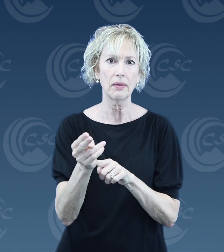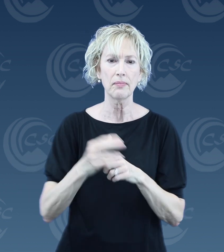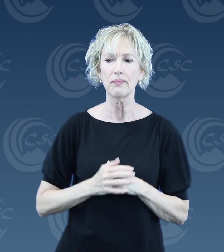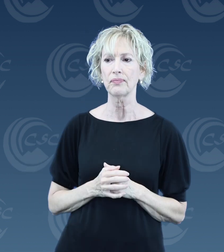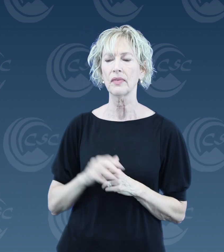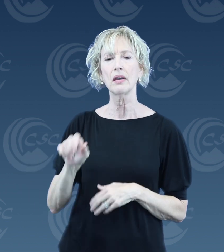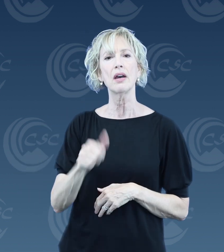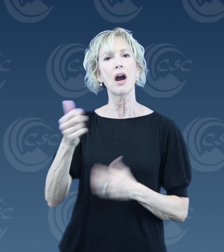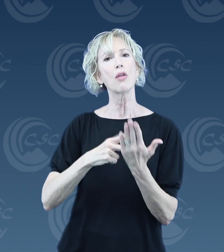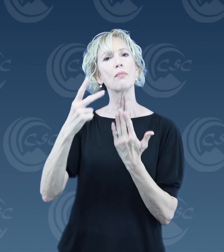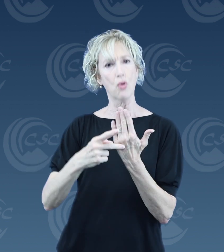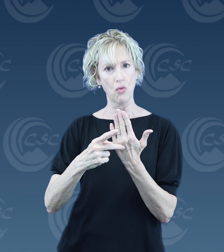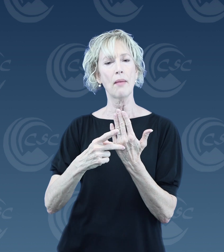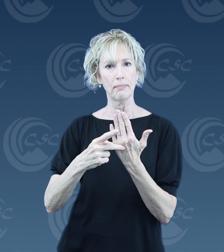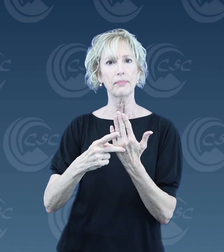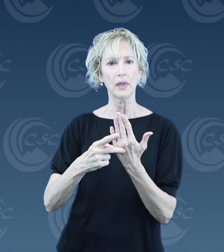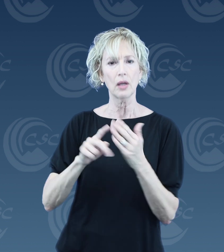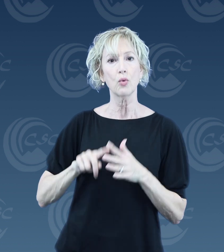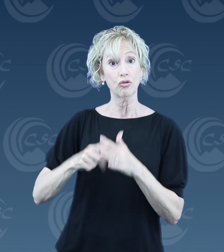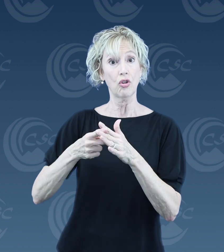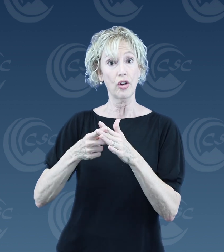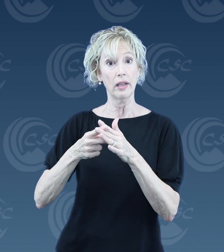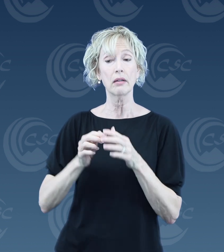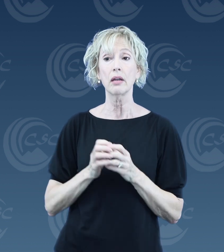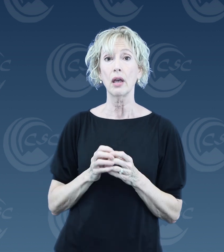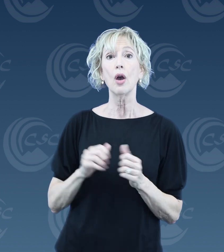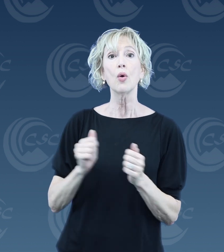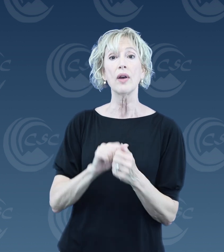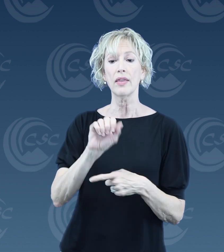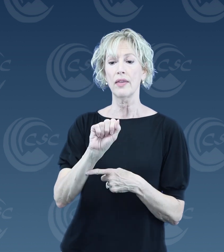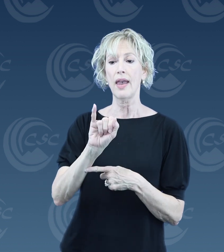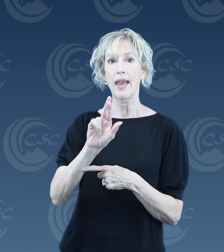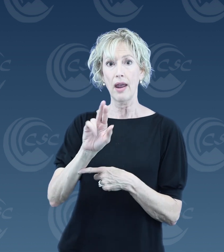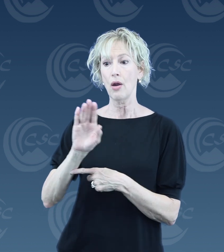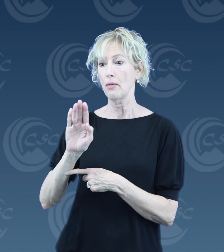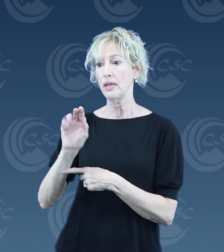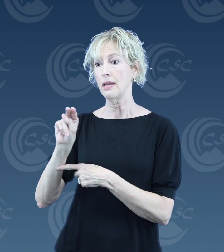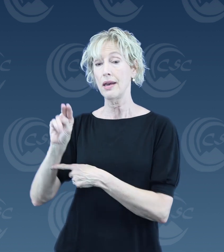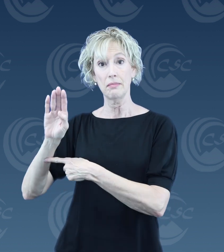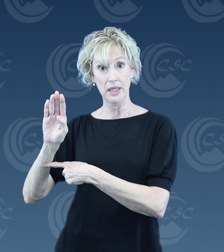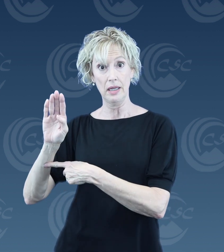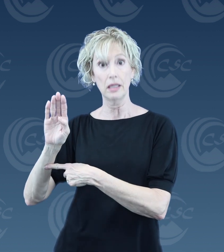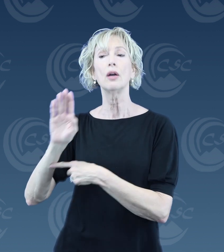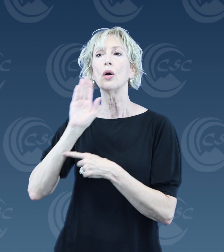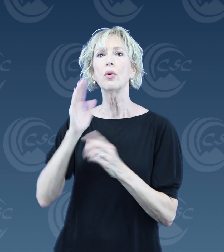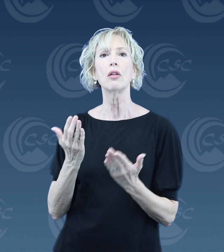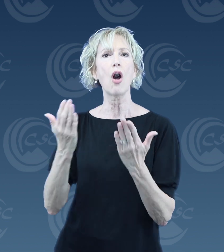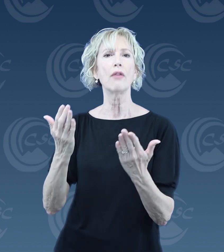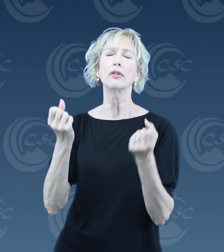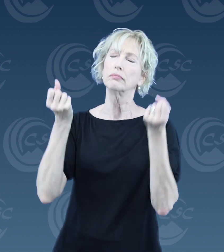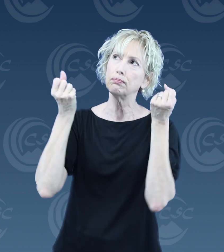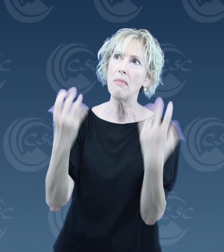another program that we'll be initiating, and this is with the Airbnb industry. Airbnb is going to offer